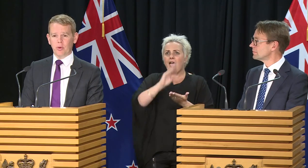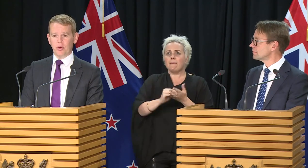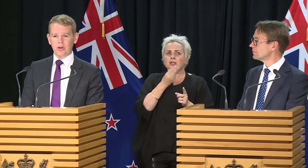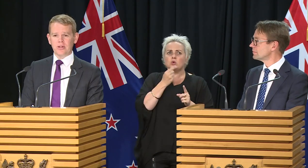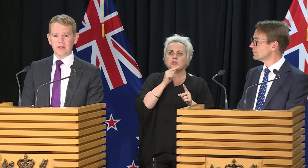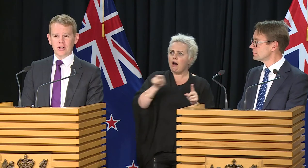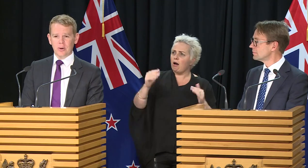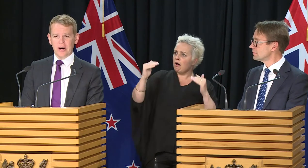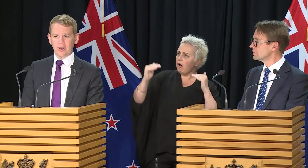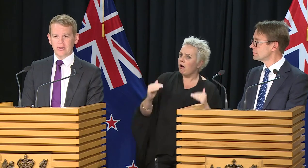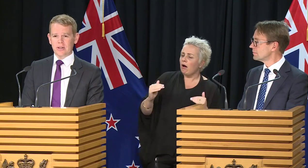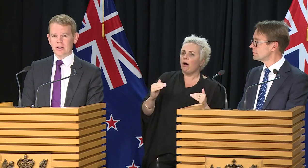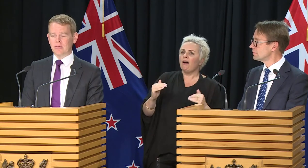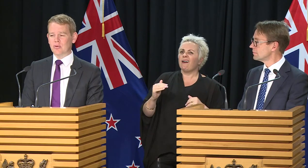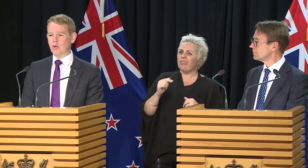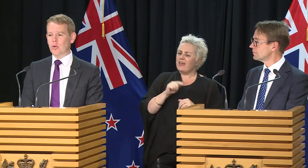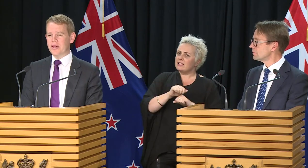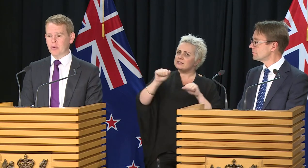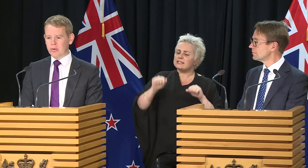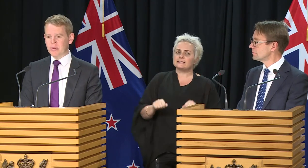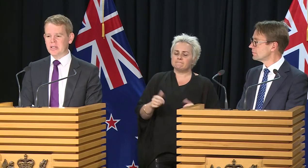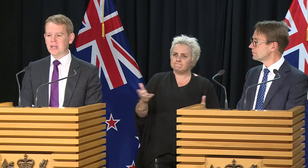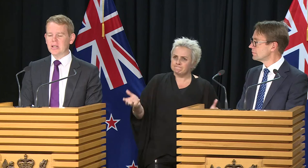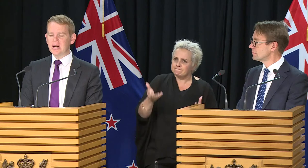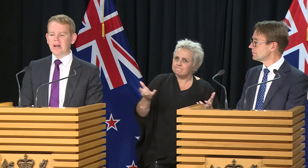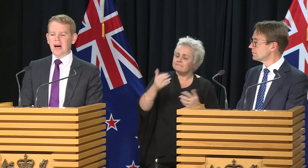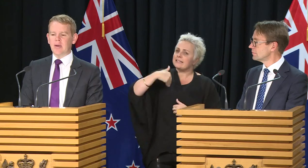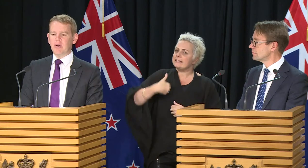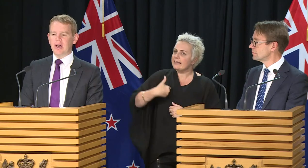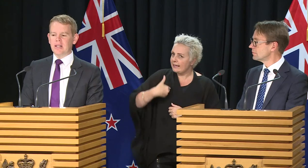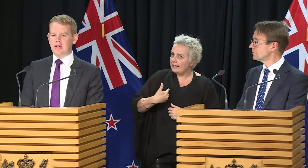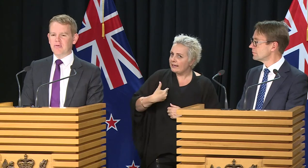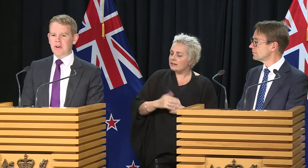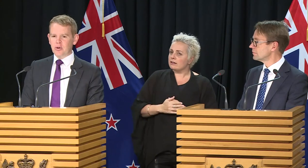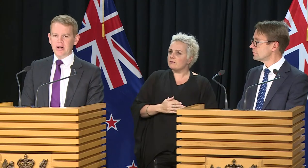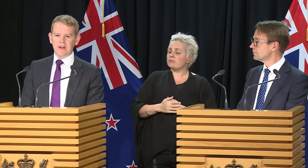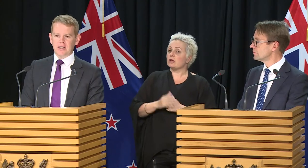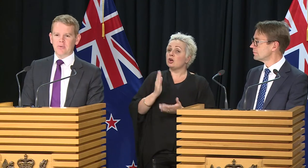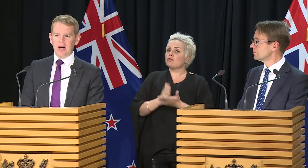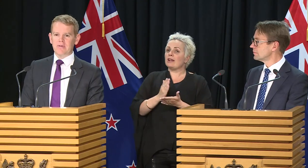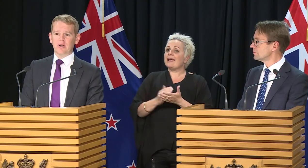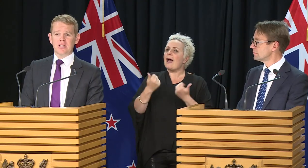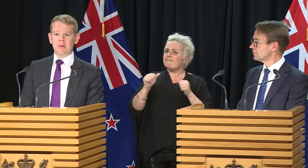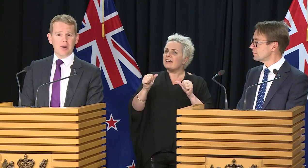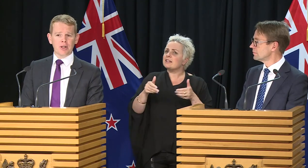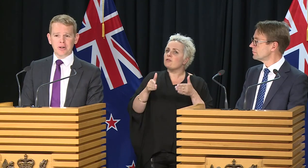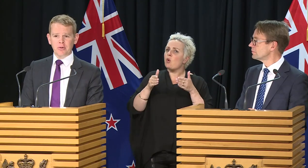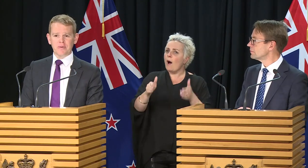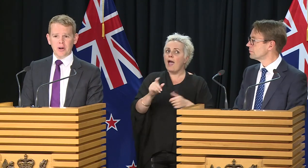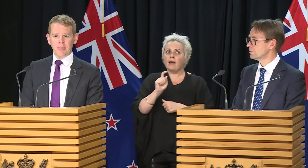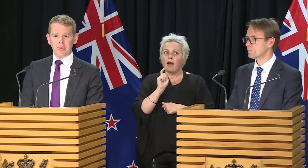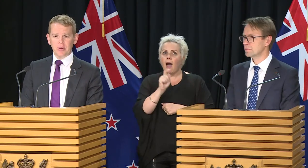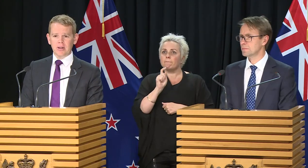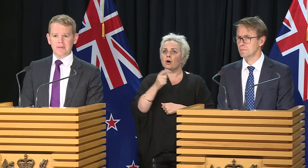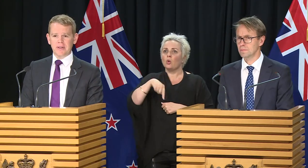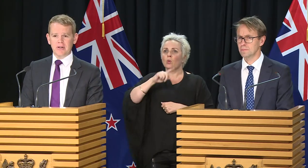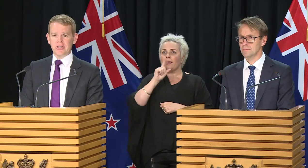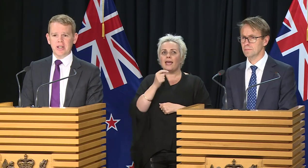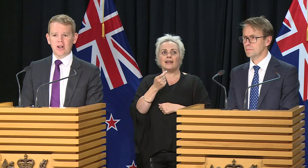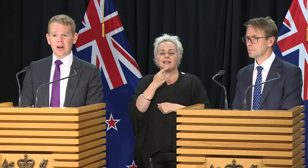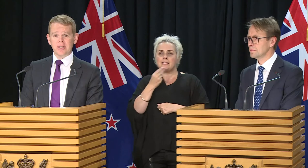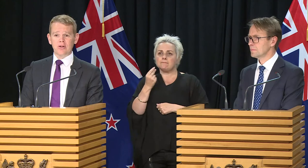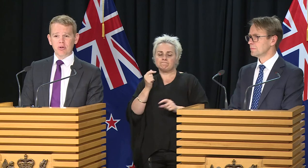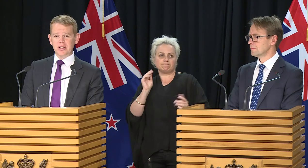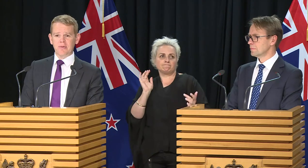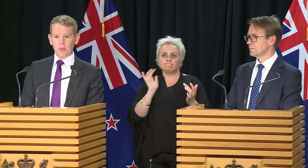number of people who are using the QR code system to record their movements. It is a very effective way for us to be able to notify people if there